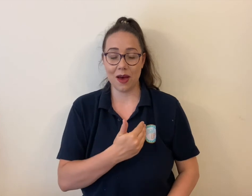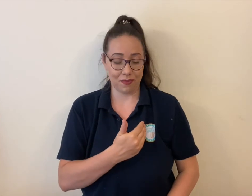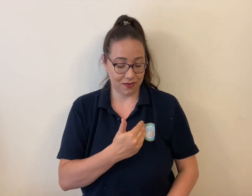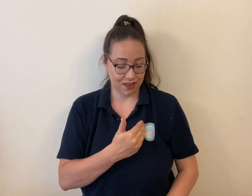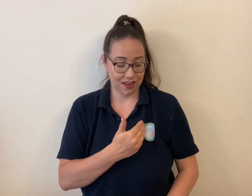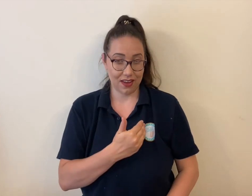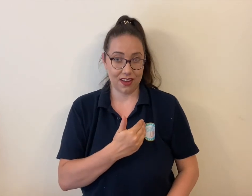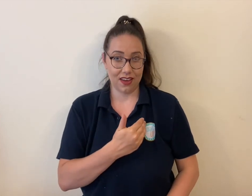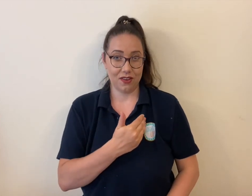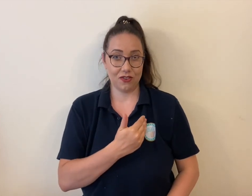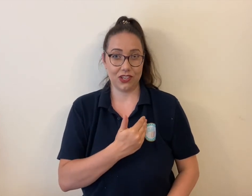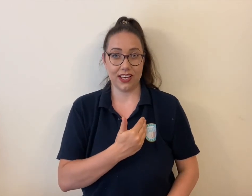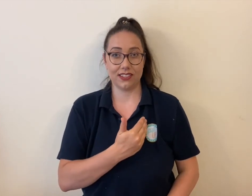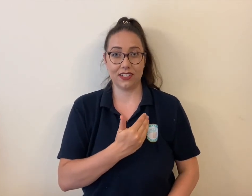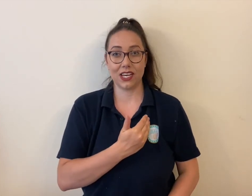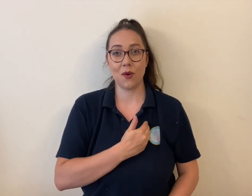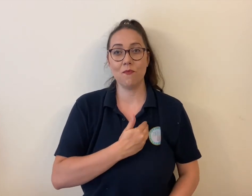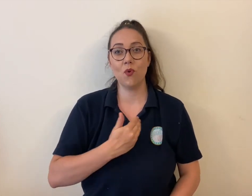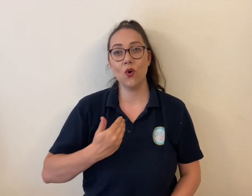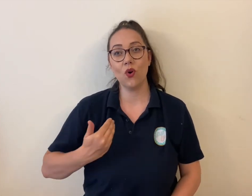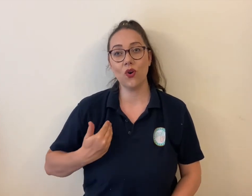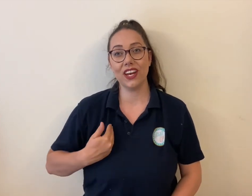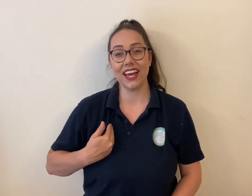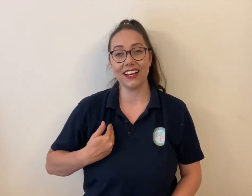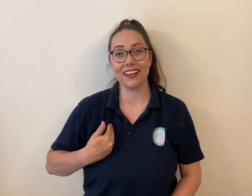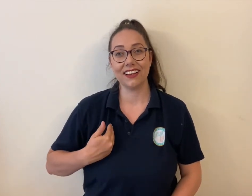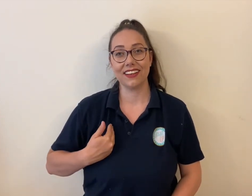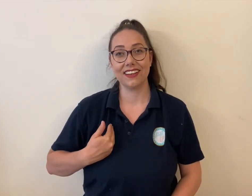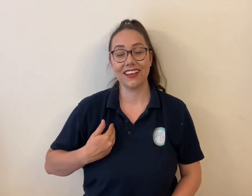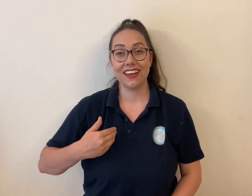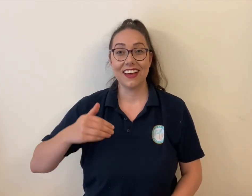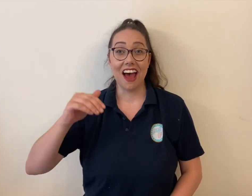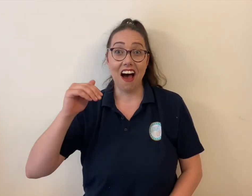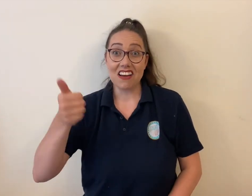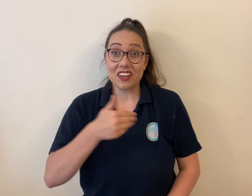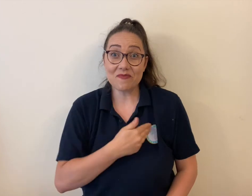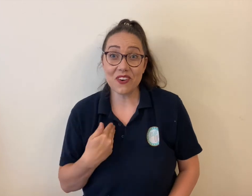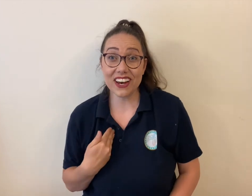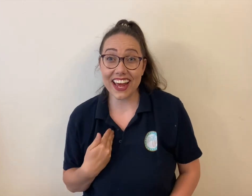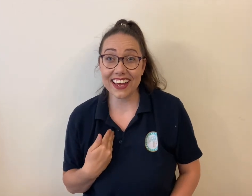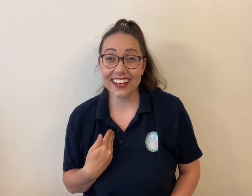taps your chest as I go morning. Good morning.